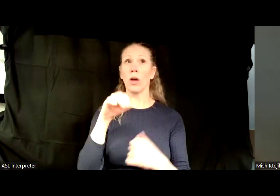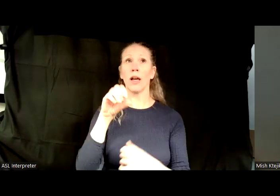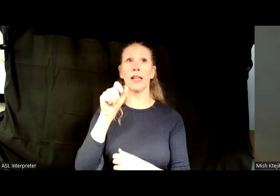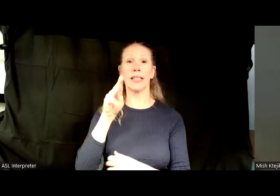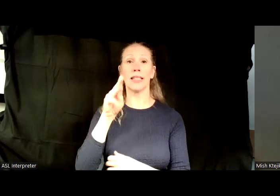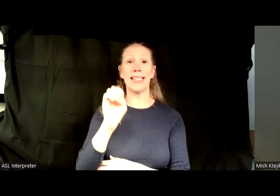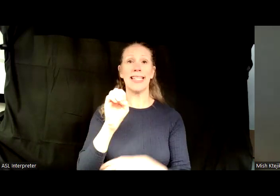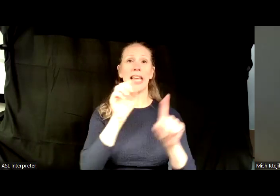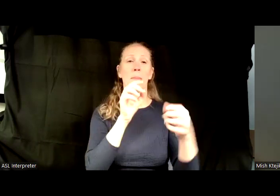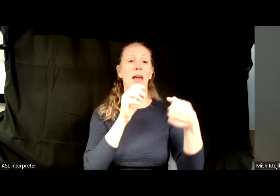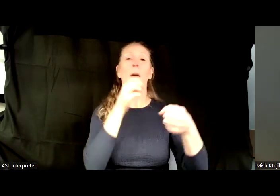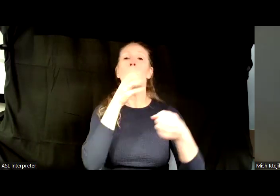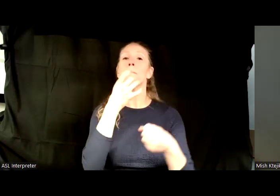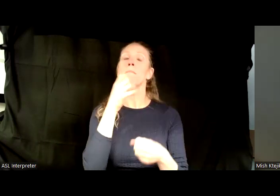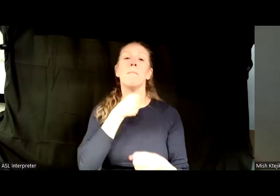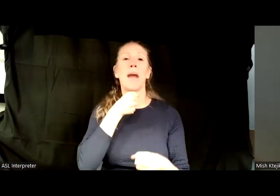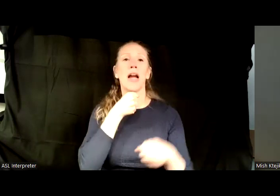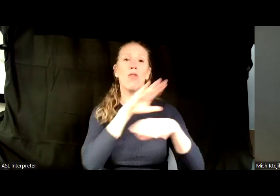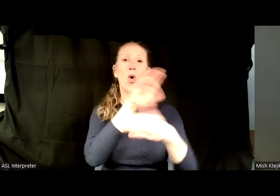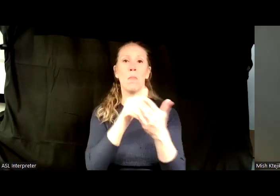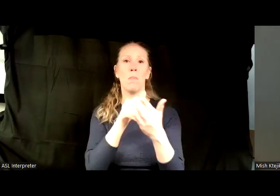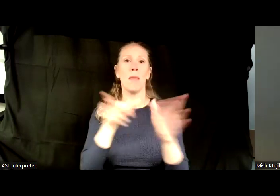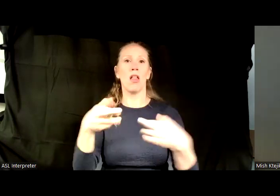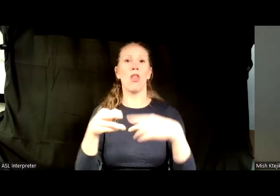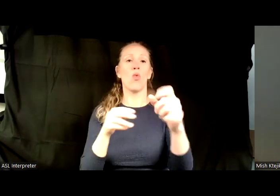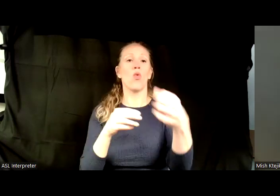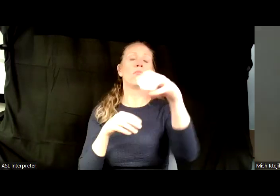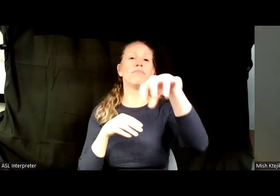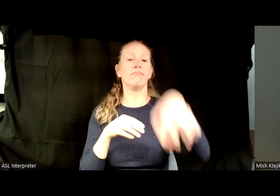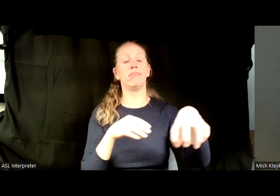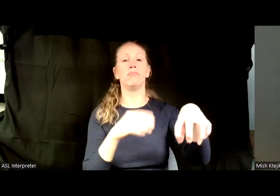Better? No, it was better the And first time.